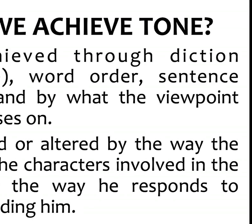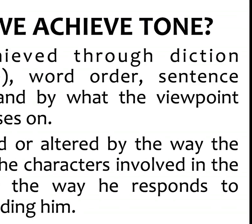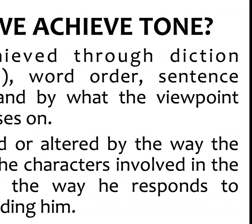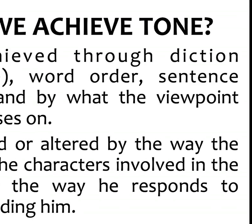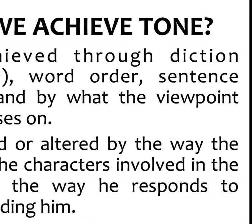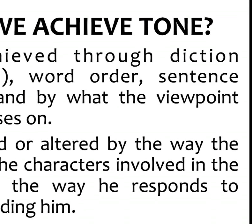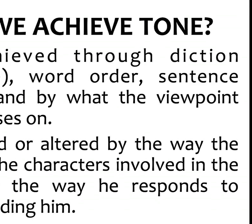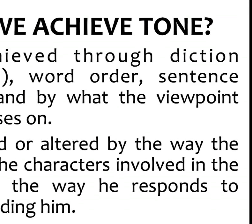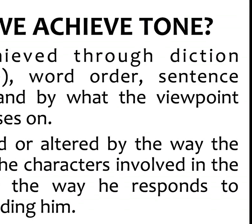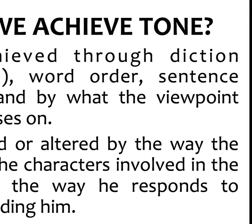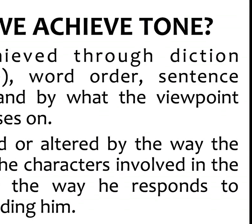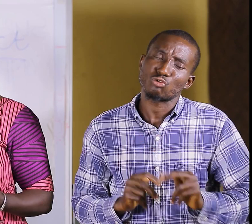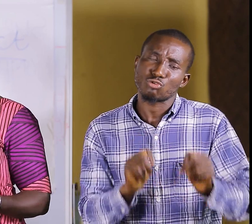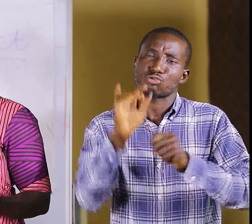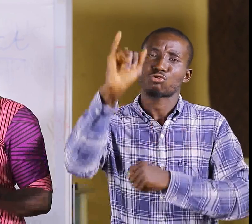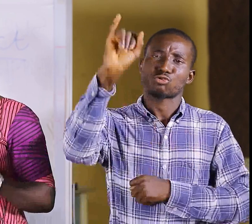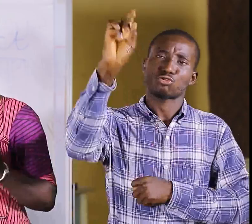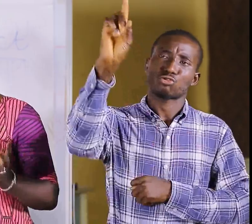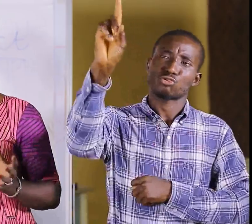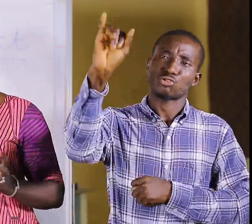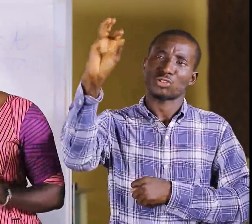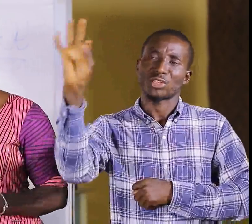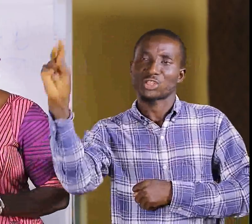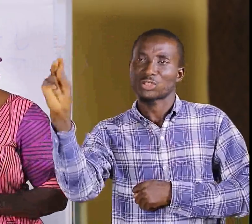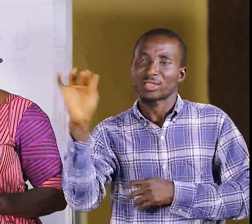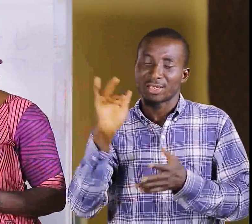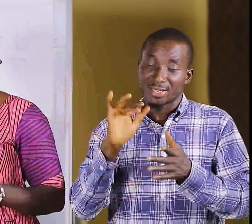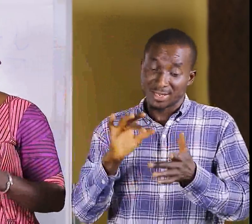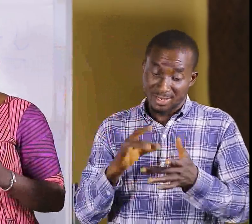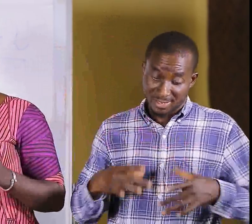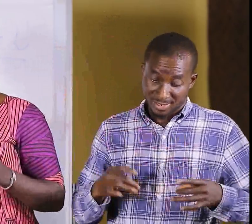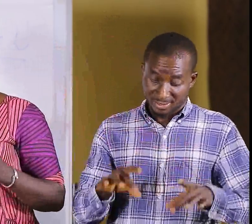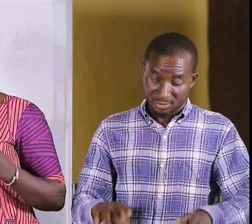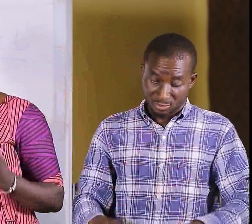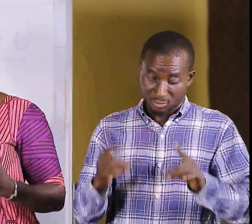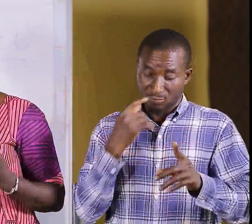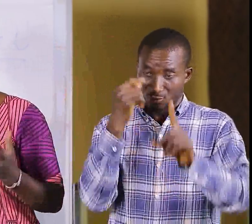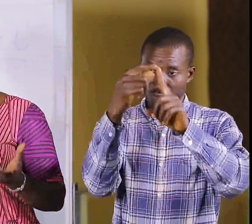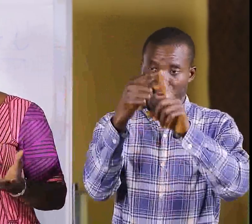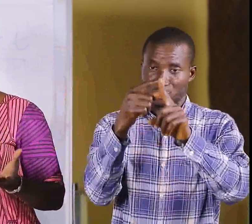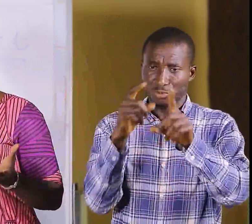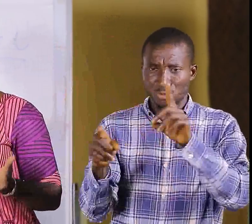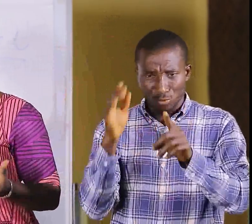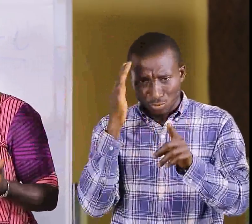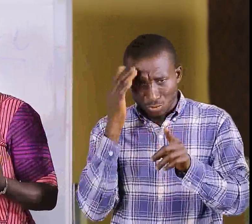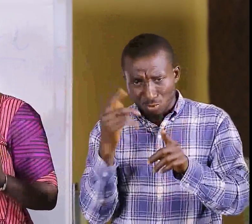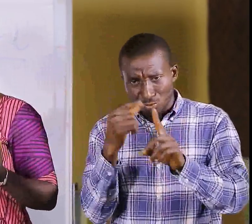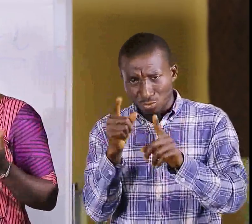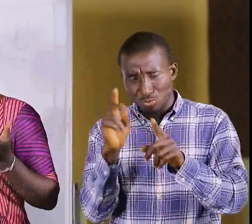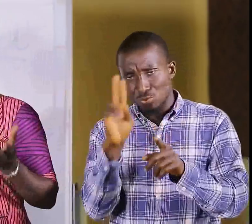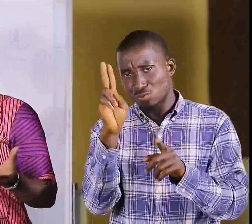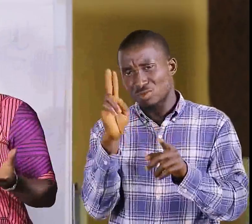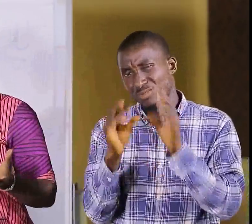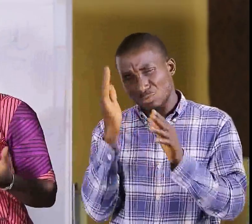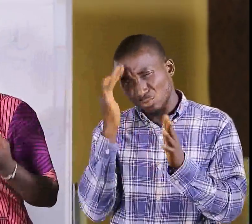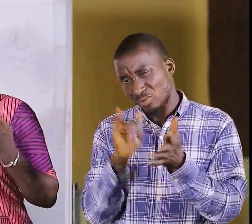is achieved through diction. Like I said, choice of words. Do you realize the kind of words that you use? If